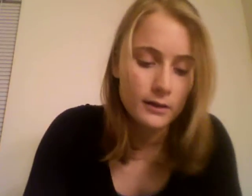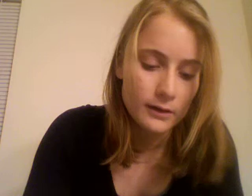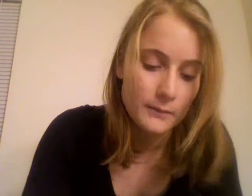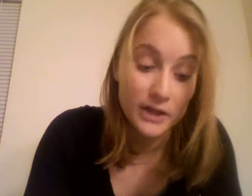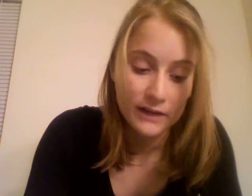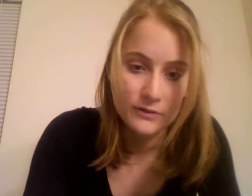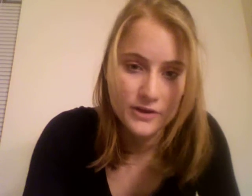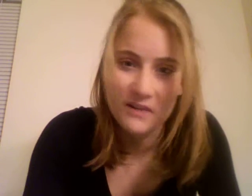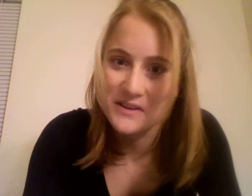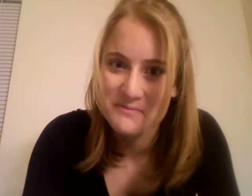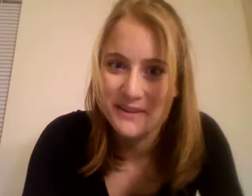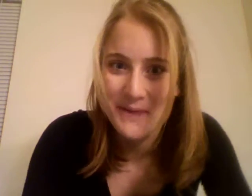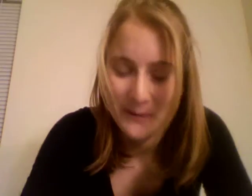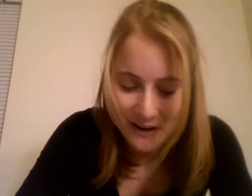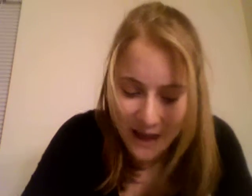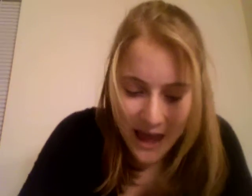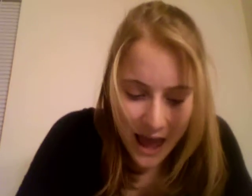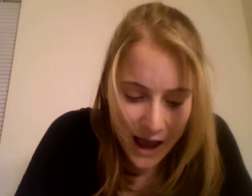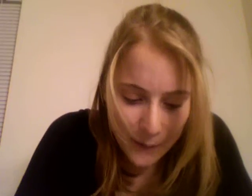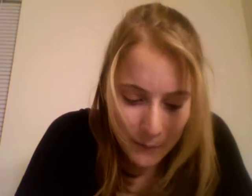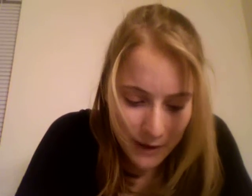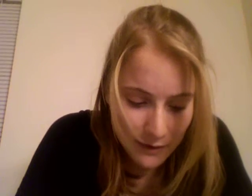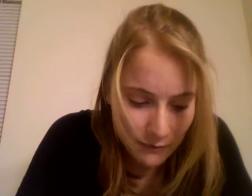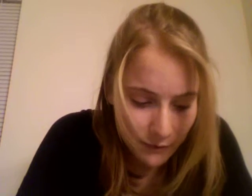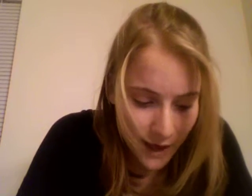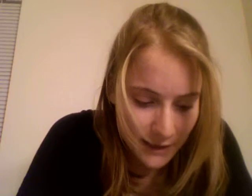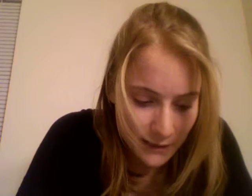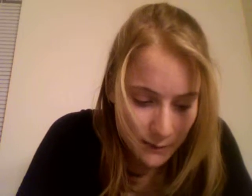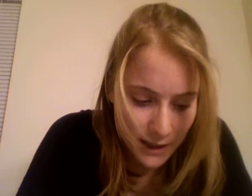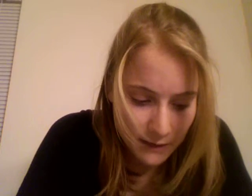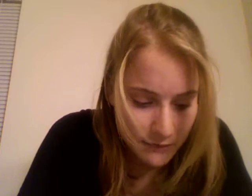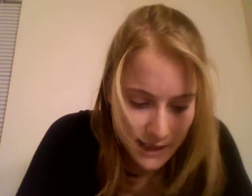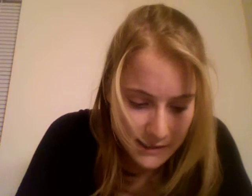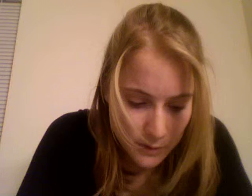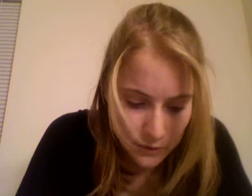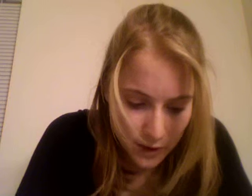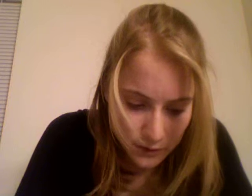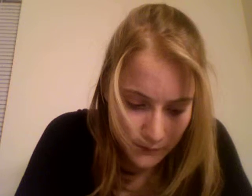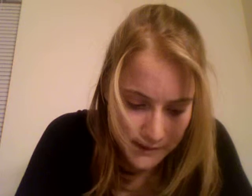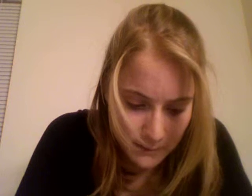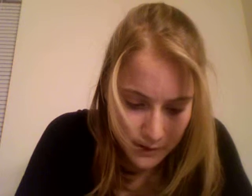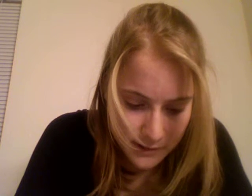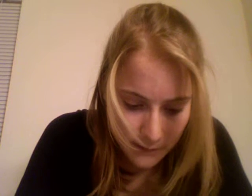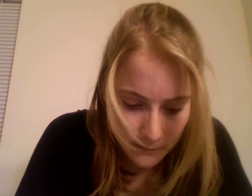I'm reading straight off the paper, a method for finding the limiting infinitesimal structure of